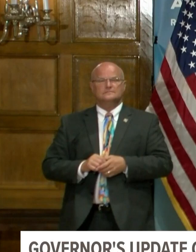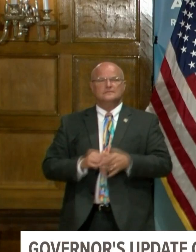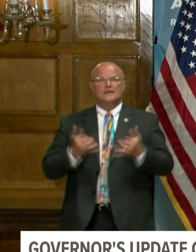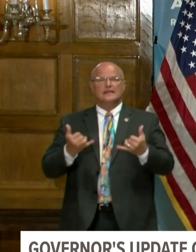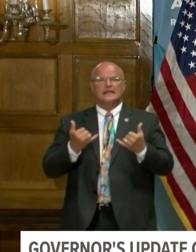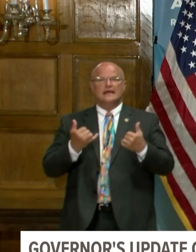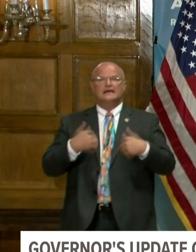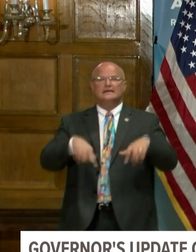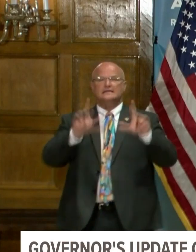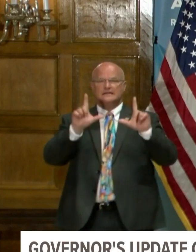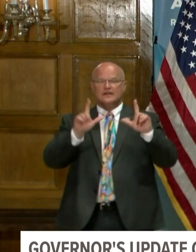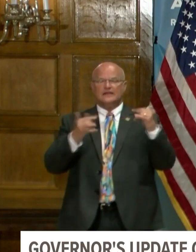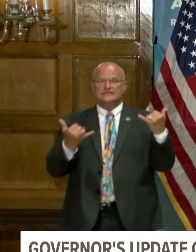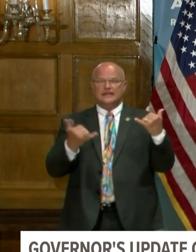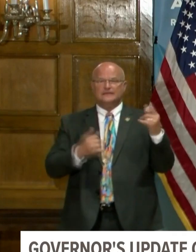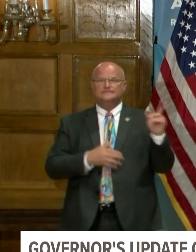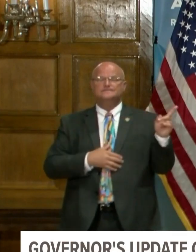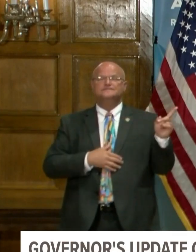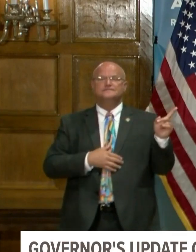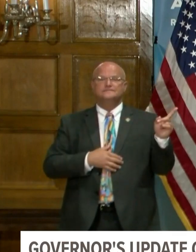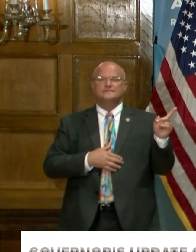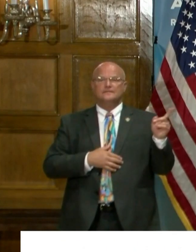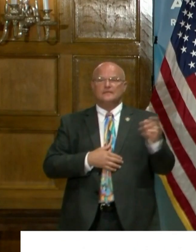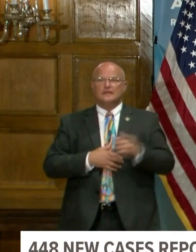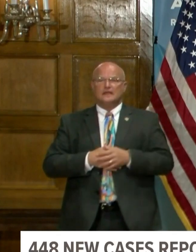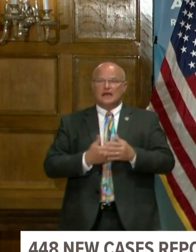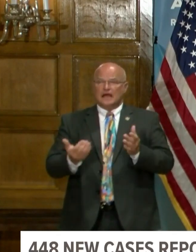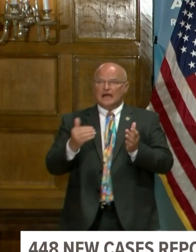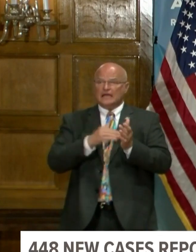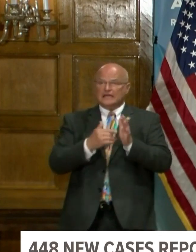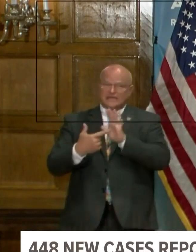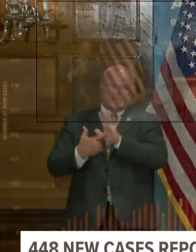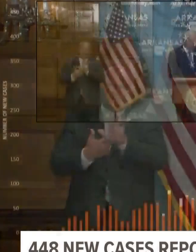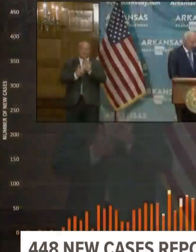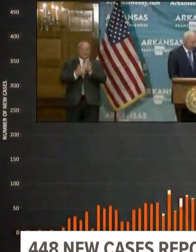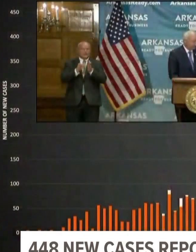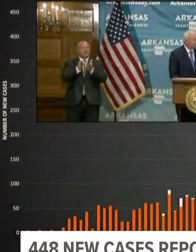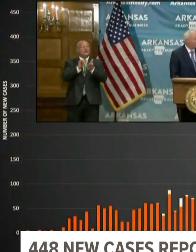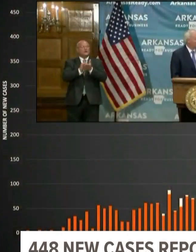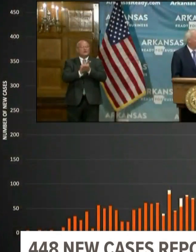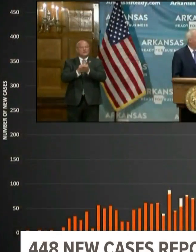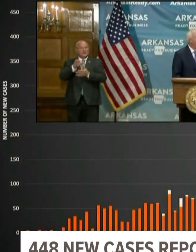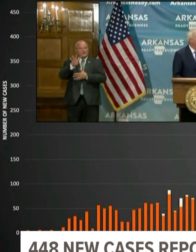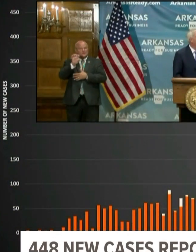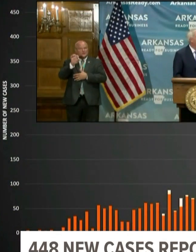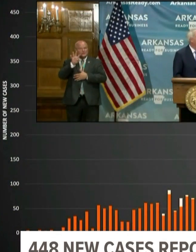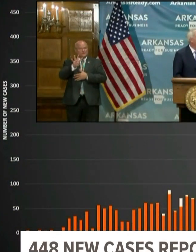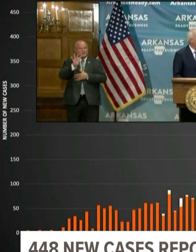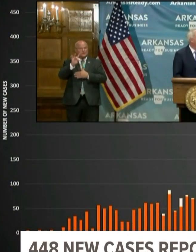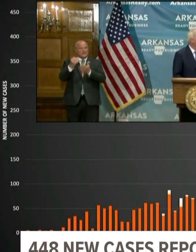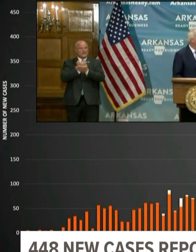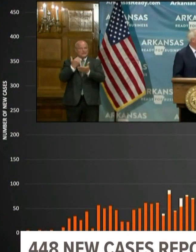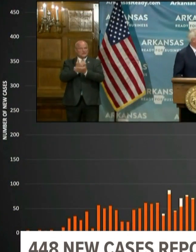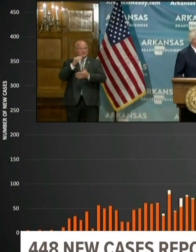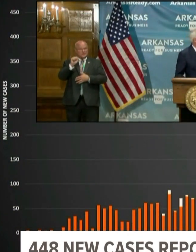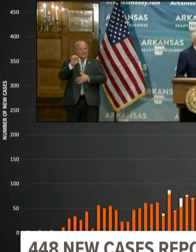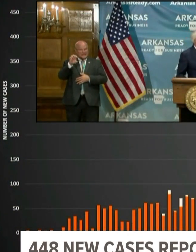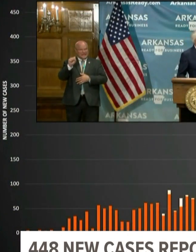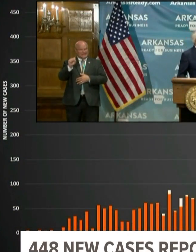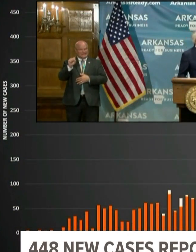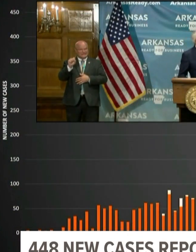Let's go through the graphs, which again show that the 448 new